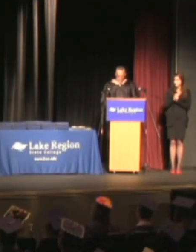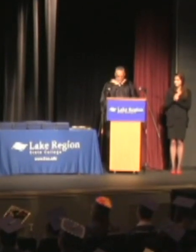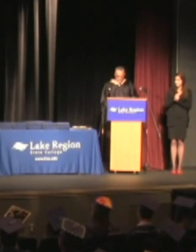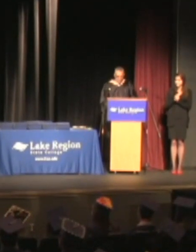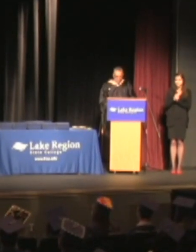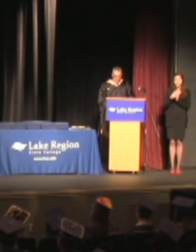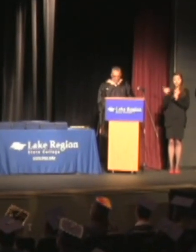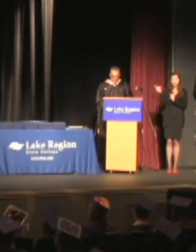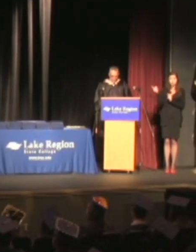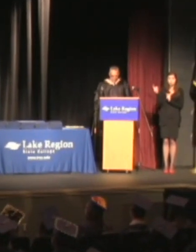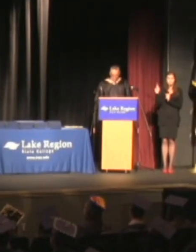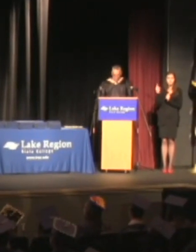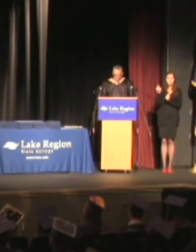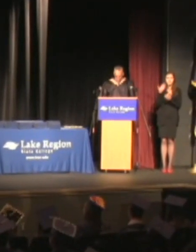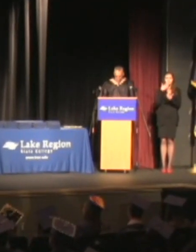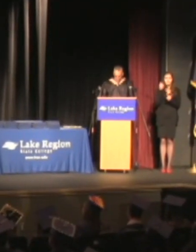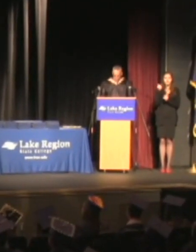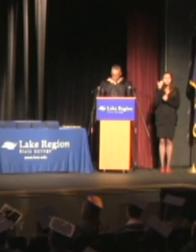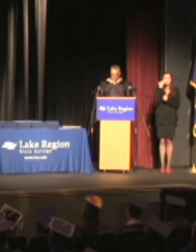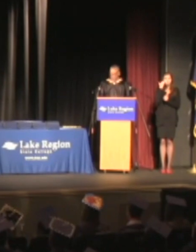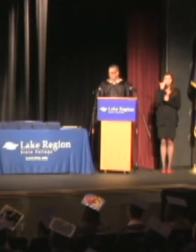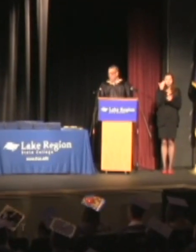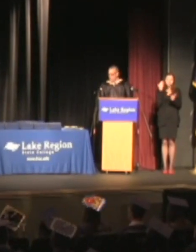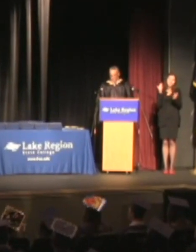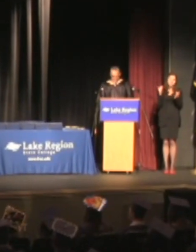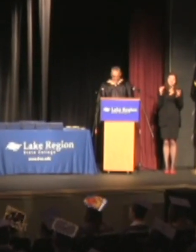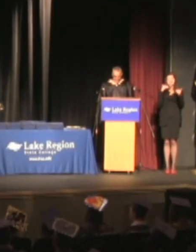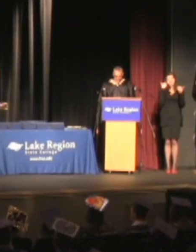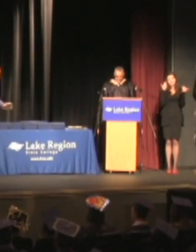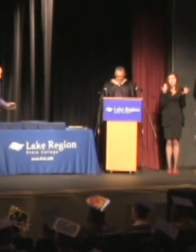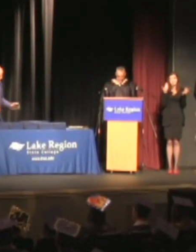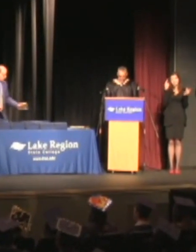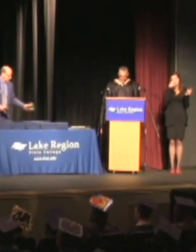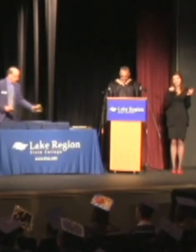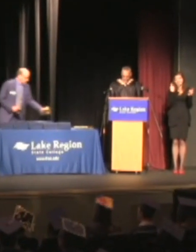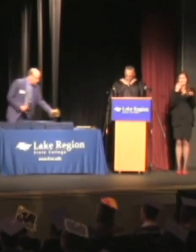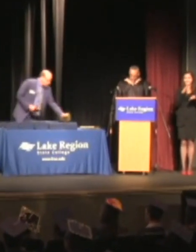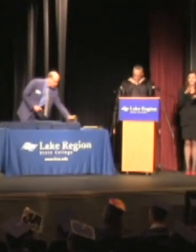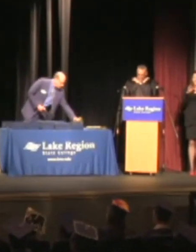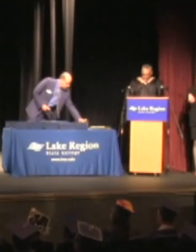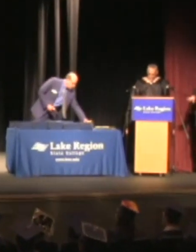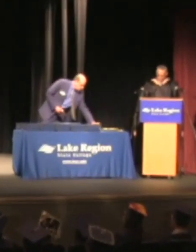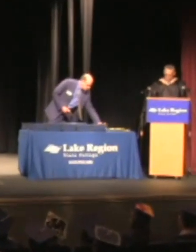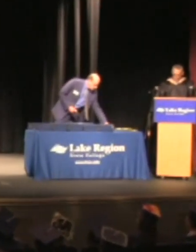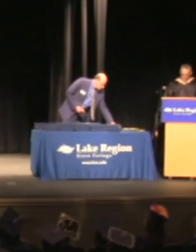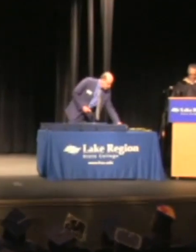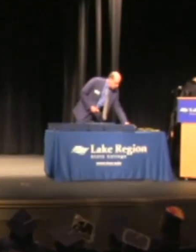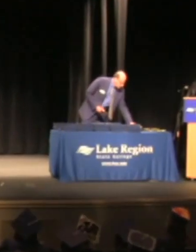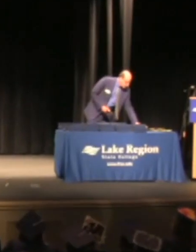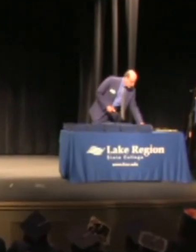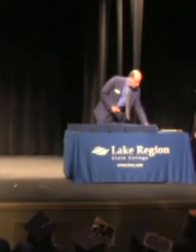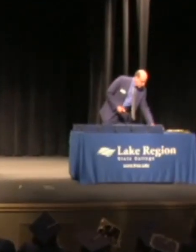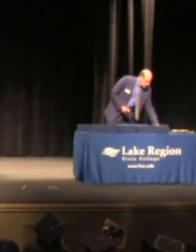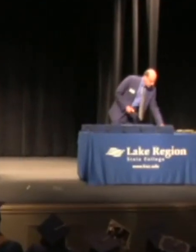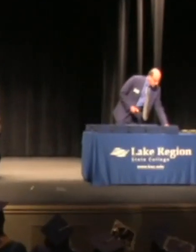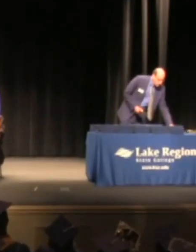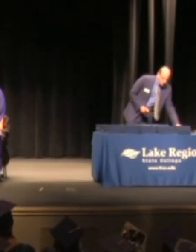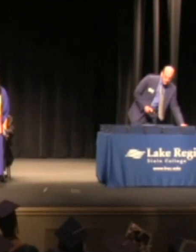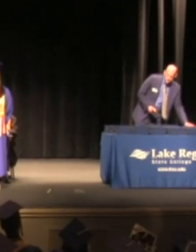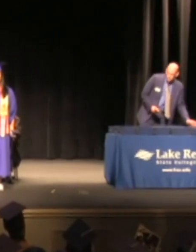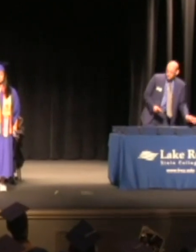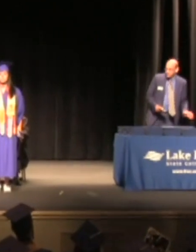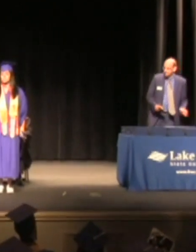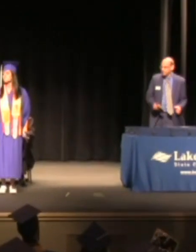Heather is probably one of the best known and most cheerful faces on campus. Her energy and enthusiasm know no